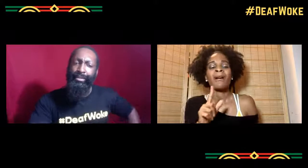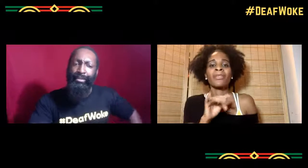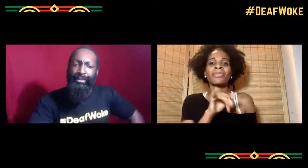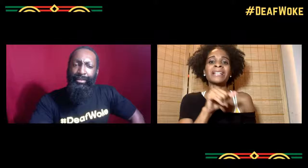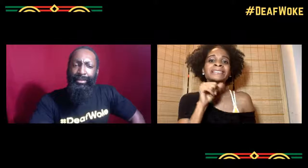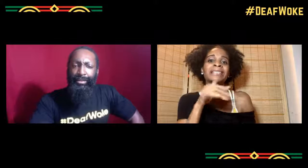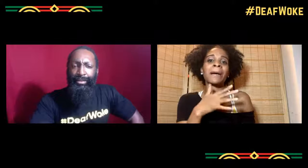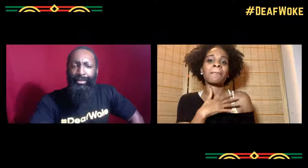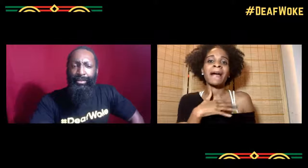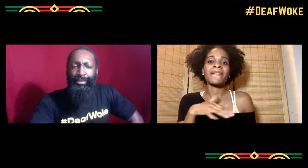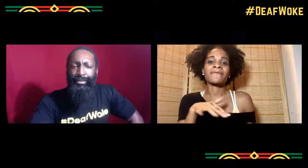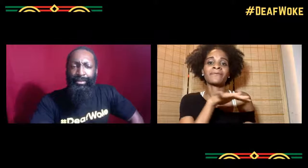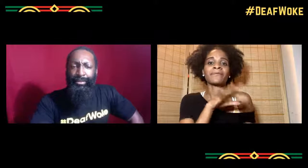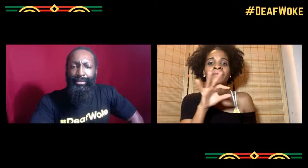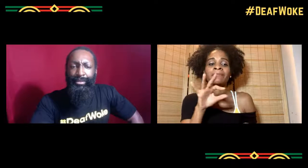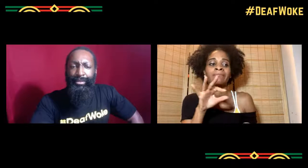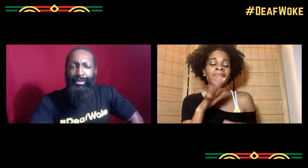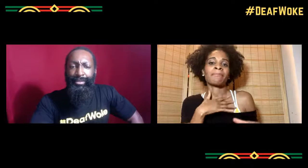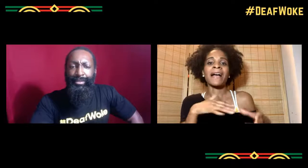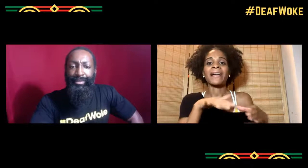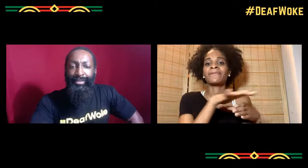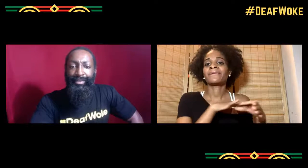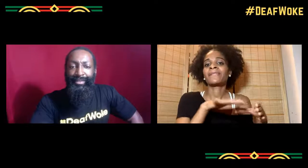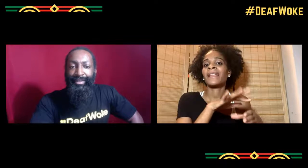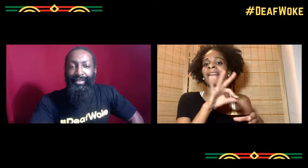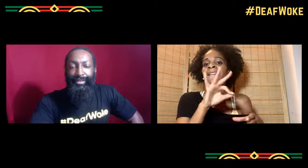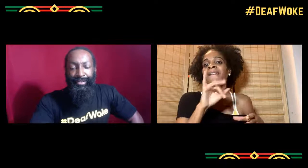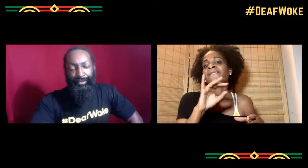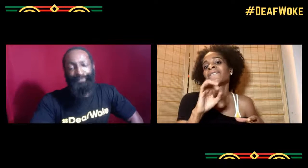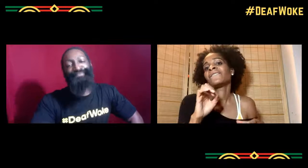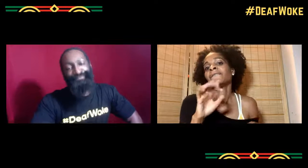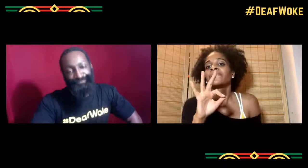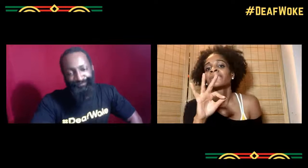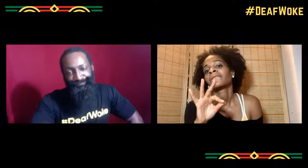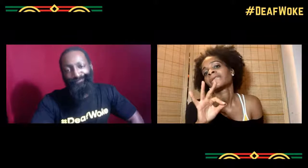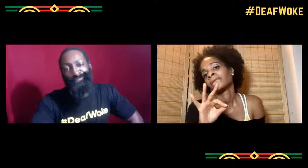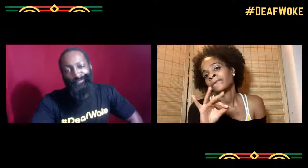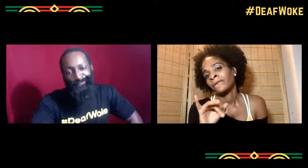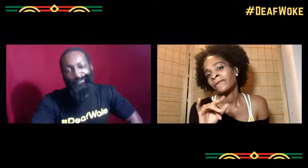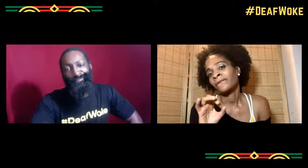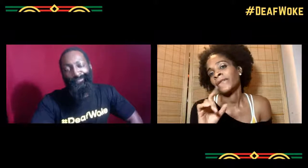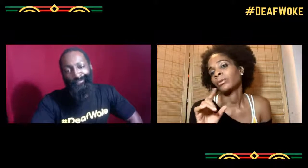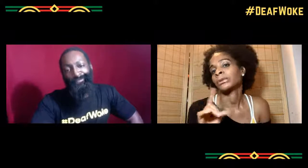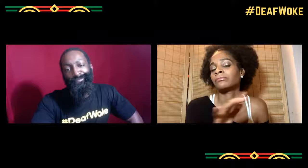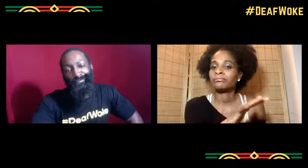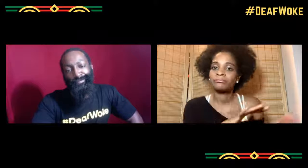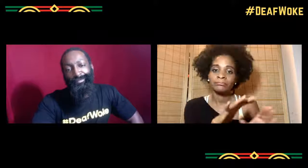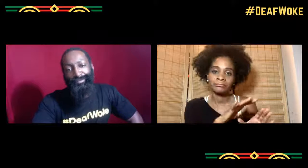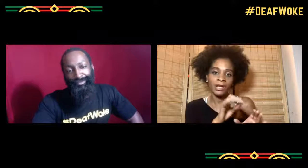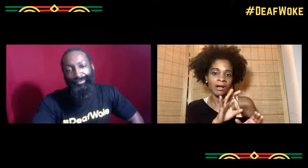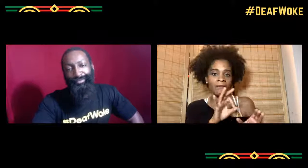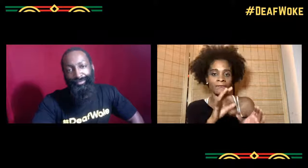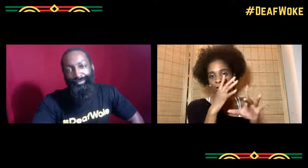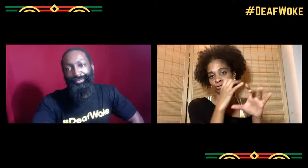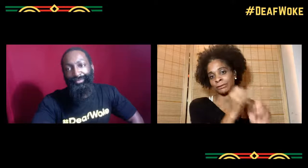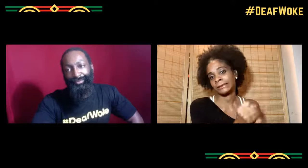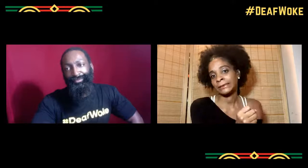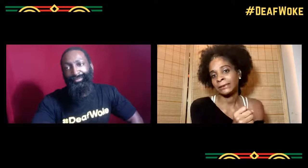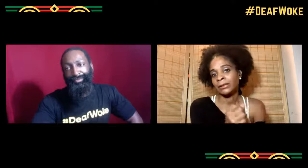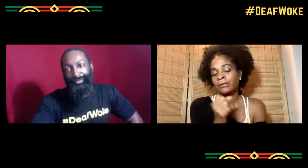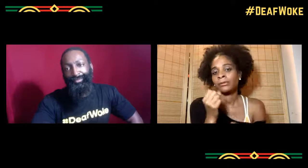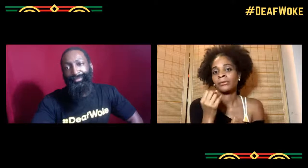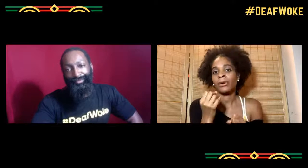people think, well, that's not my cup of tea. That's not my,